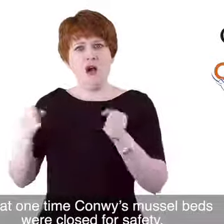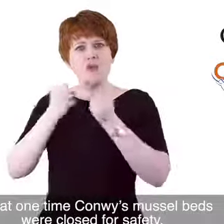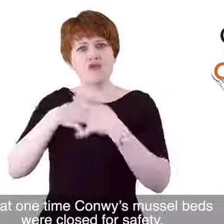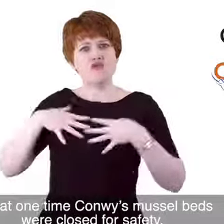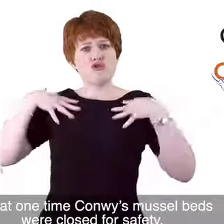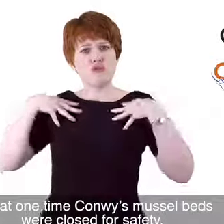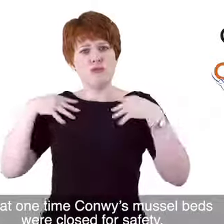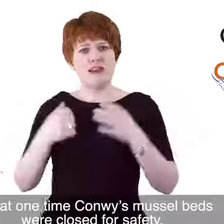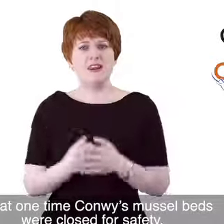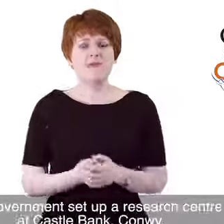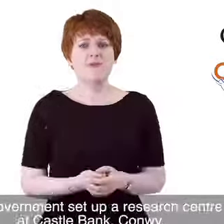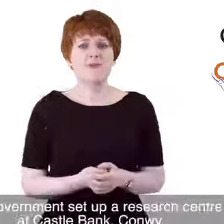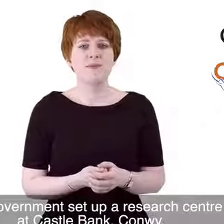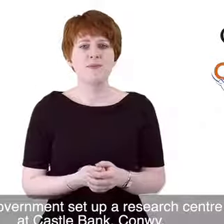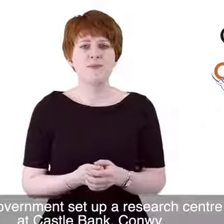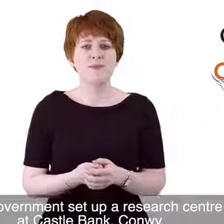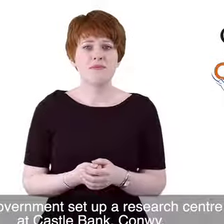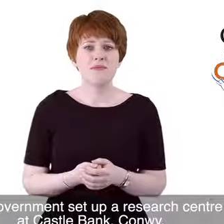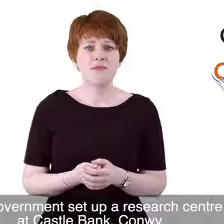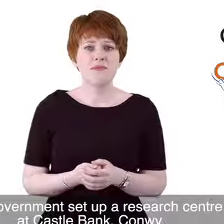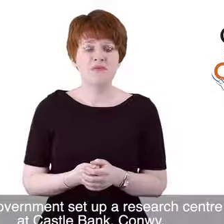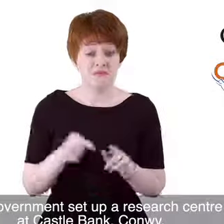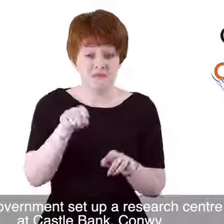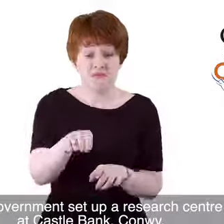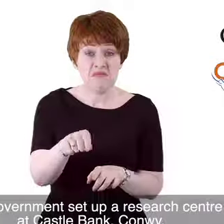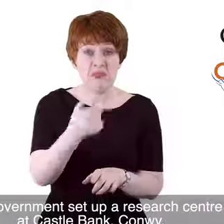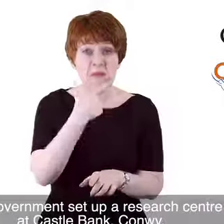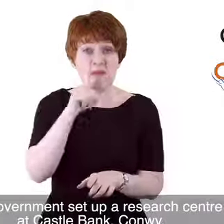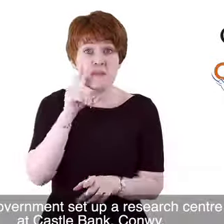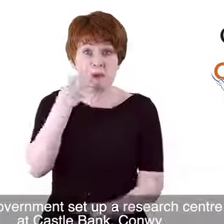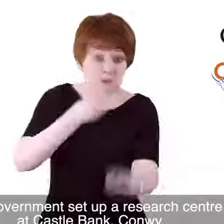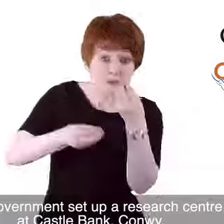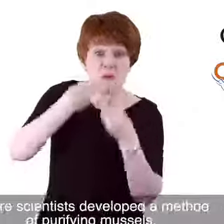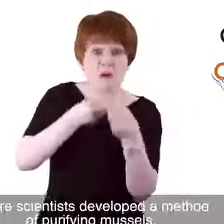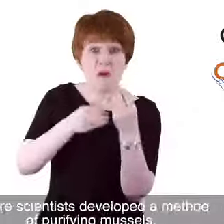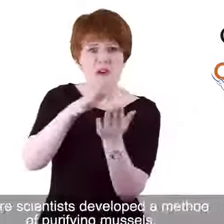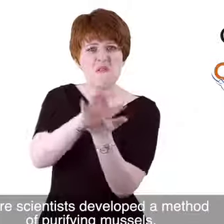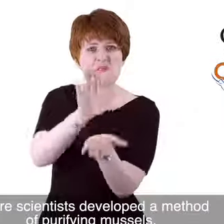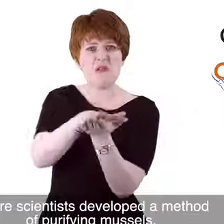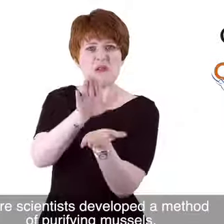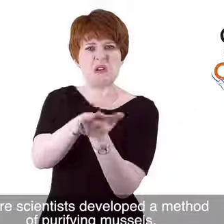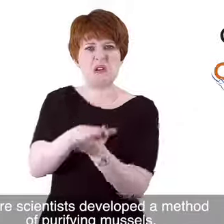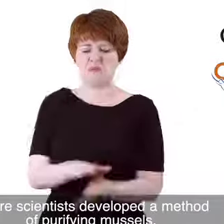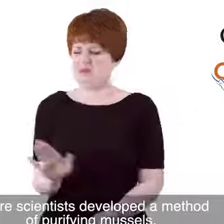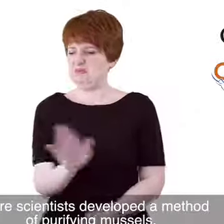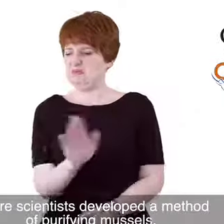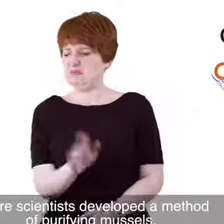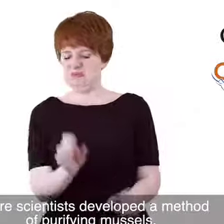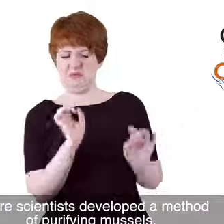for safety. The government set up a research centre at Castlebank, Conwy, where scientists developed a method of purifying